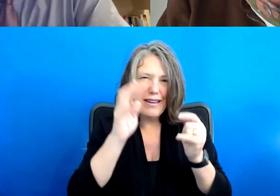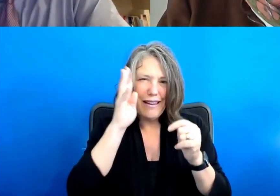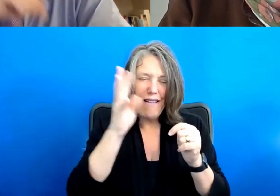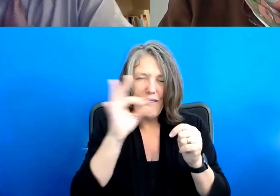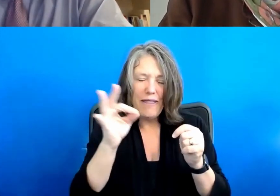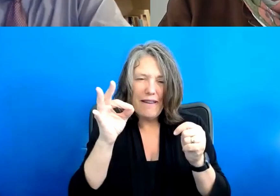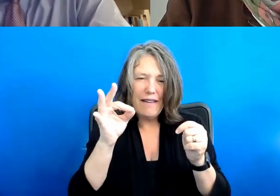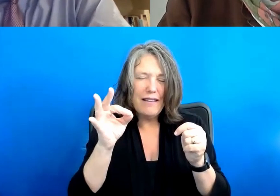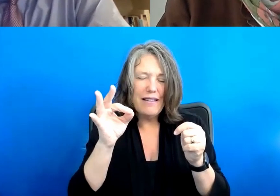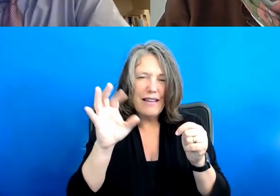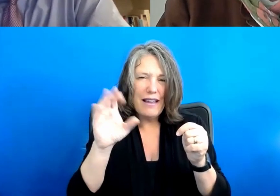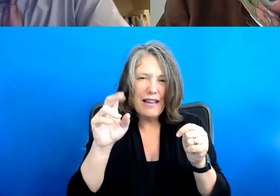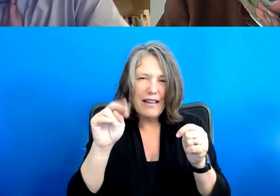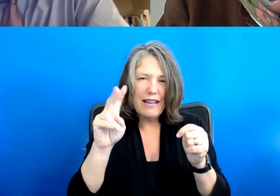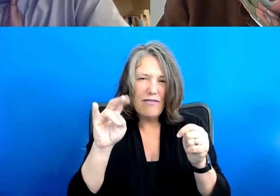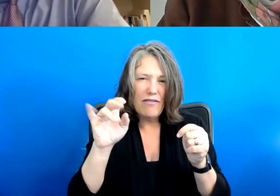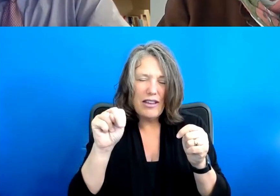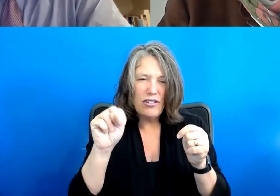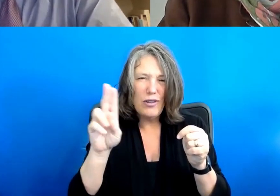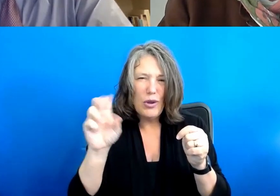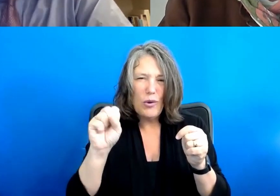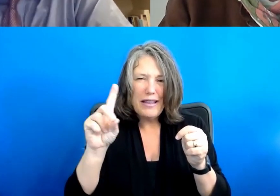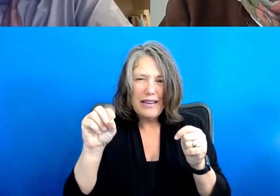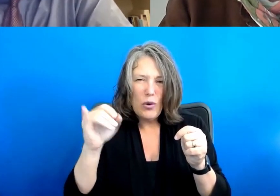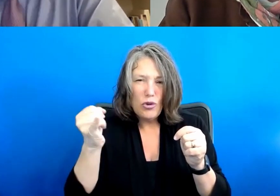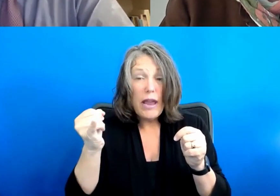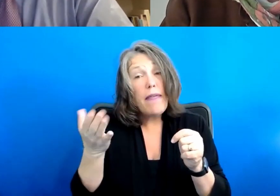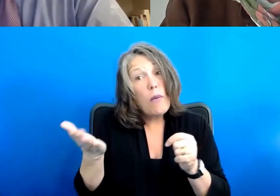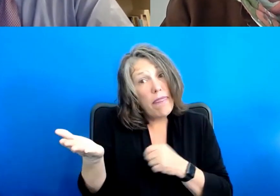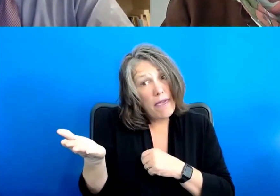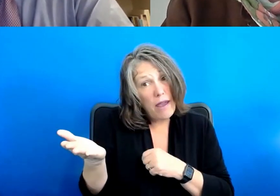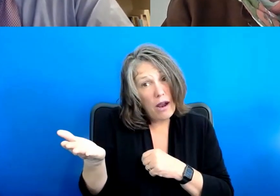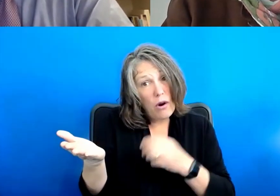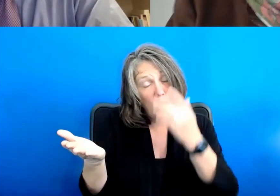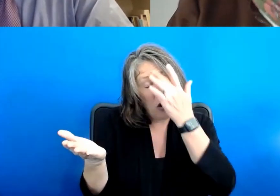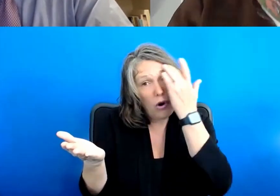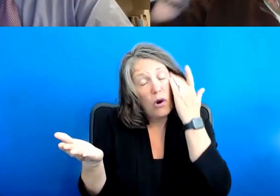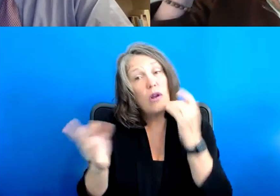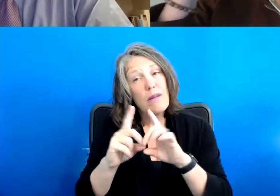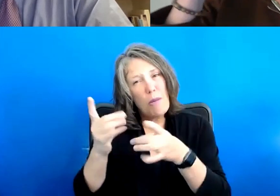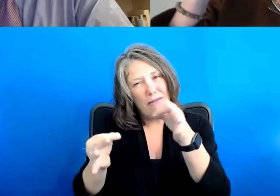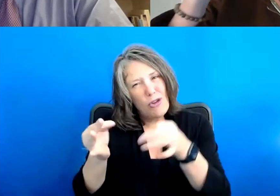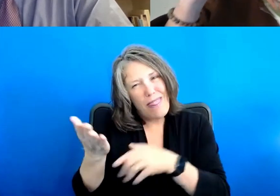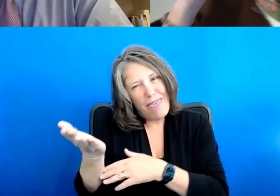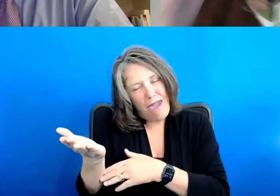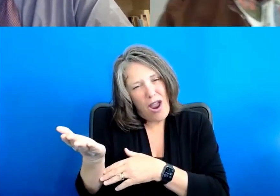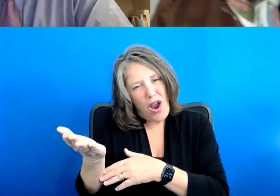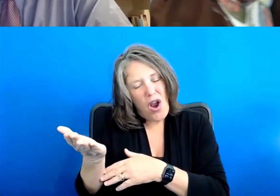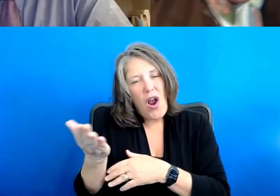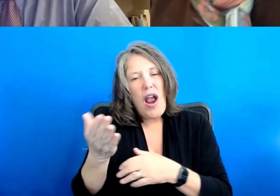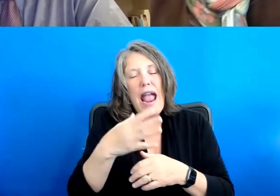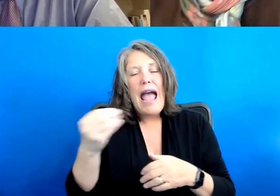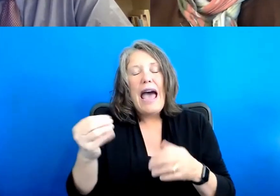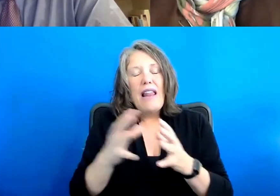The US Department of Justice and others were present, and certainly a lot of very